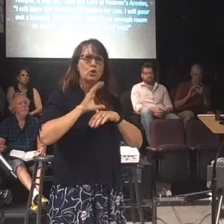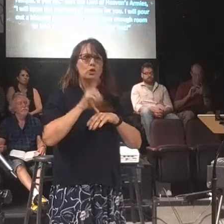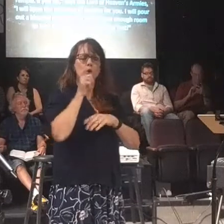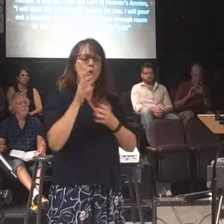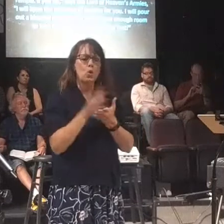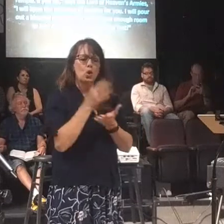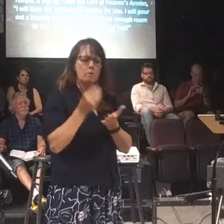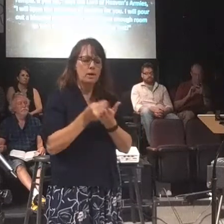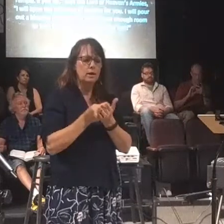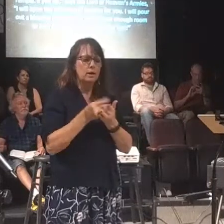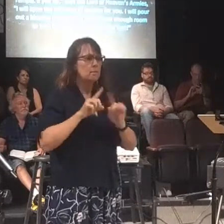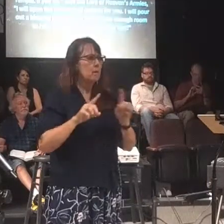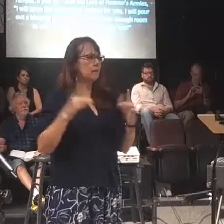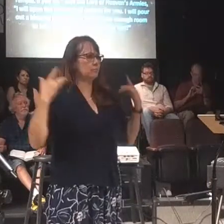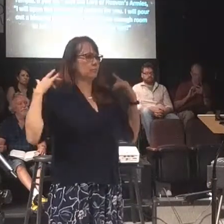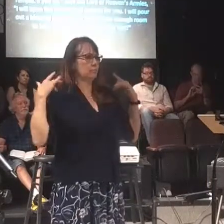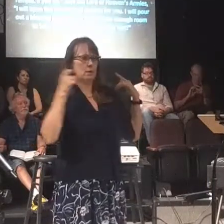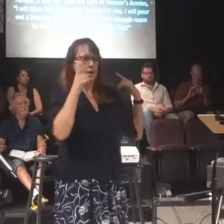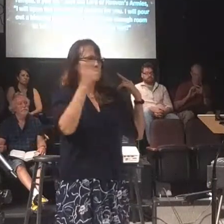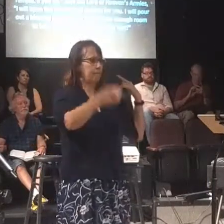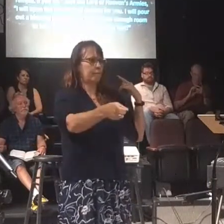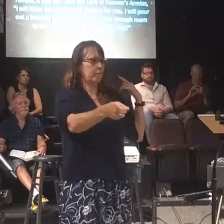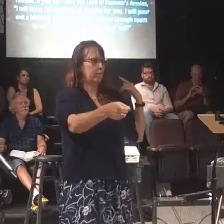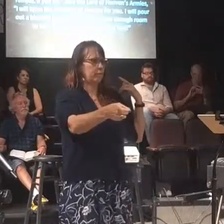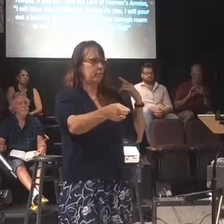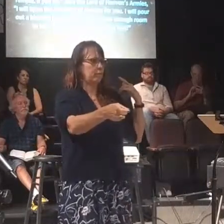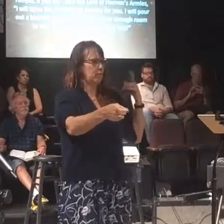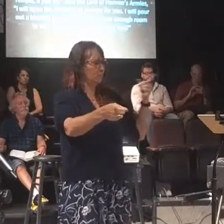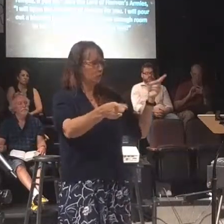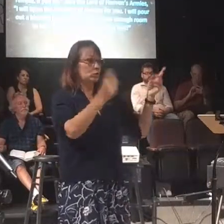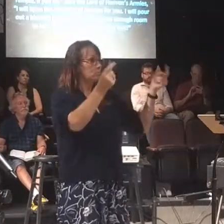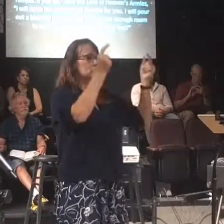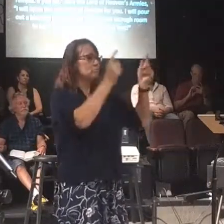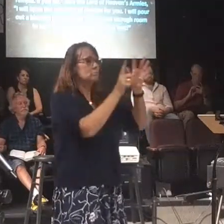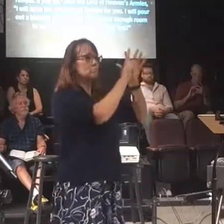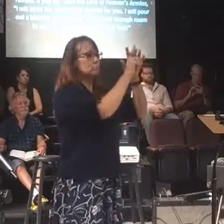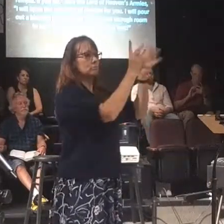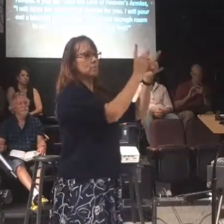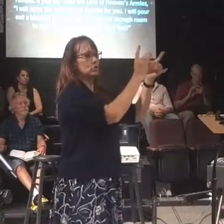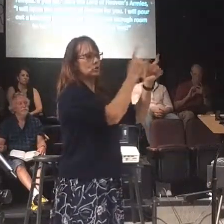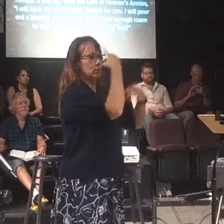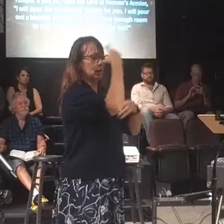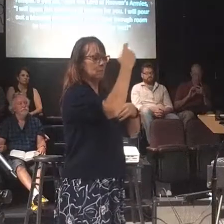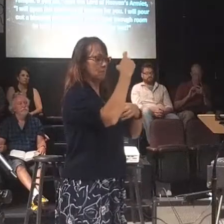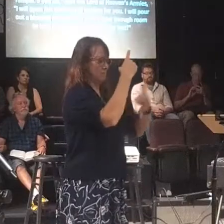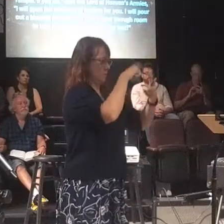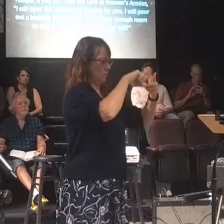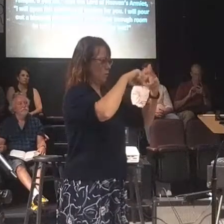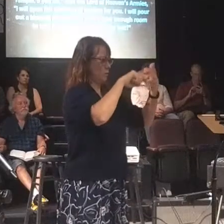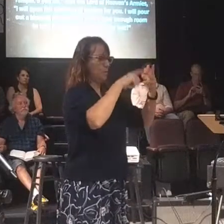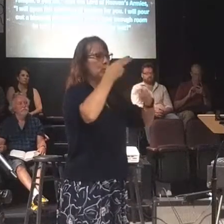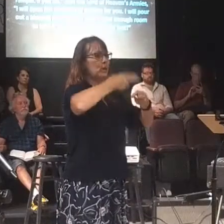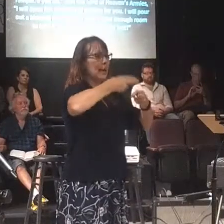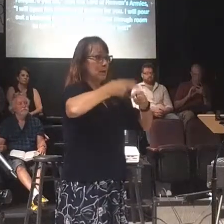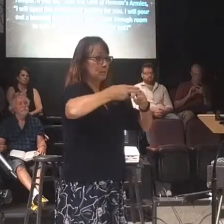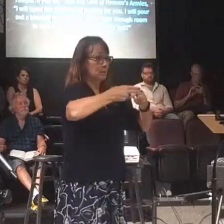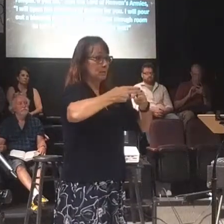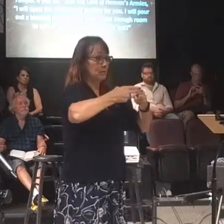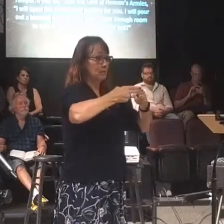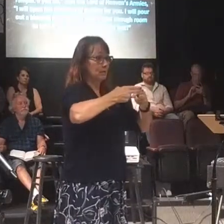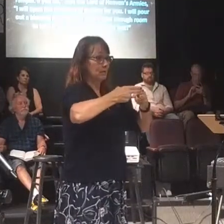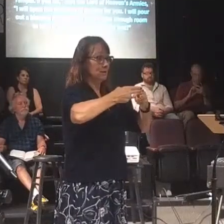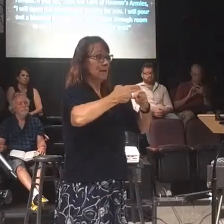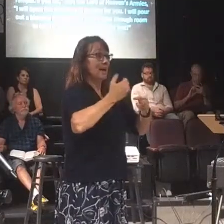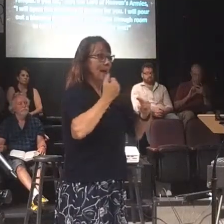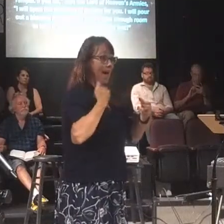and didn't give." It was literally out of nowhere. And he said, "I had three people, three names, and I had numbers associated with